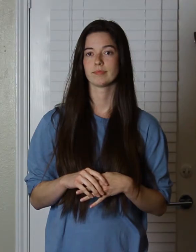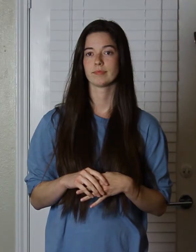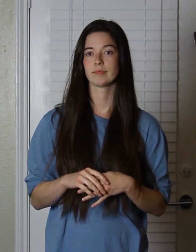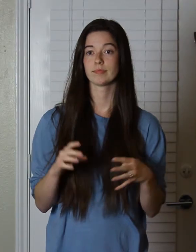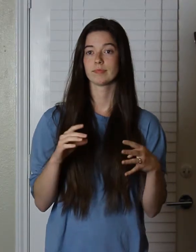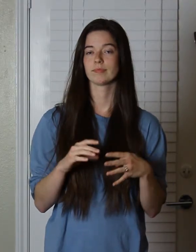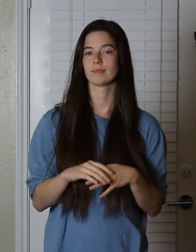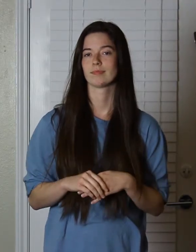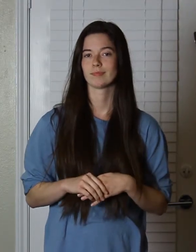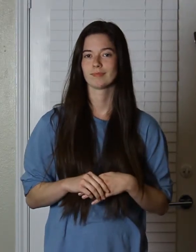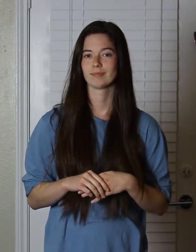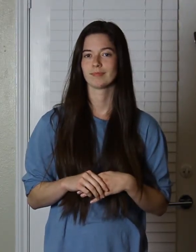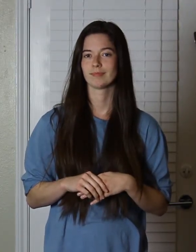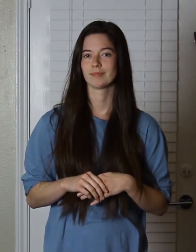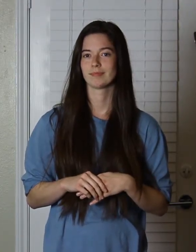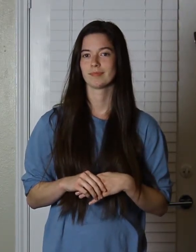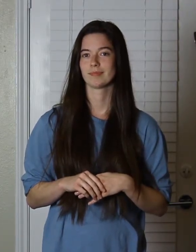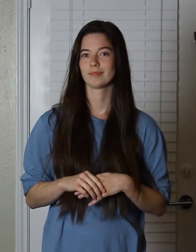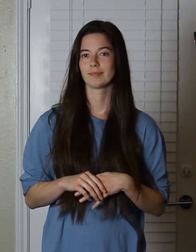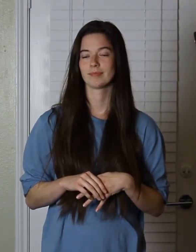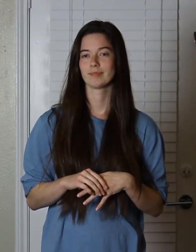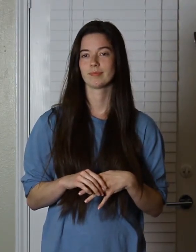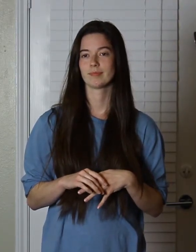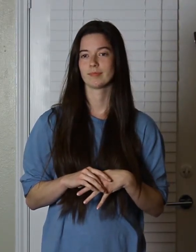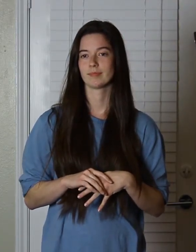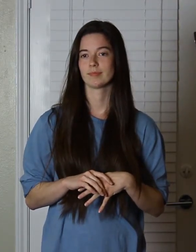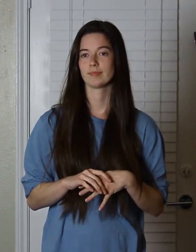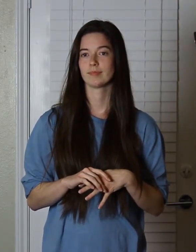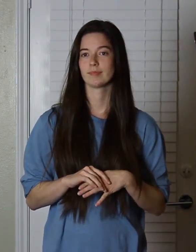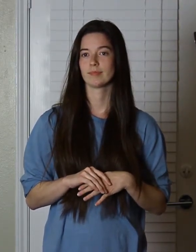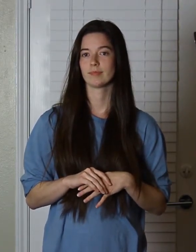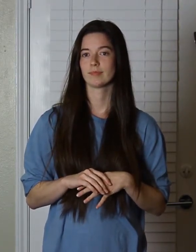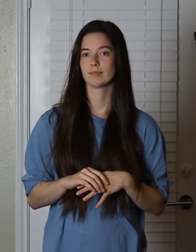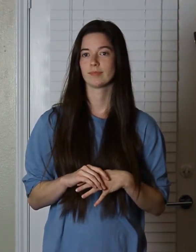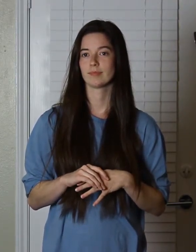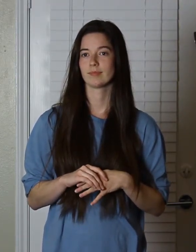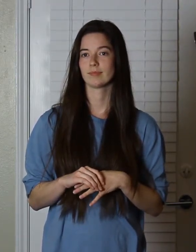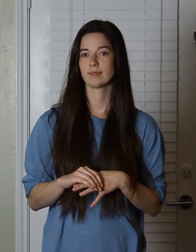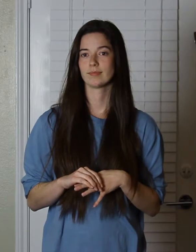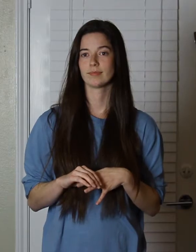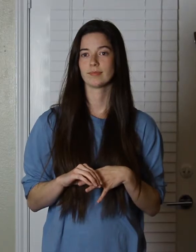The water vapor or steam leaves the river, lake, or ocean and goes into the air.